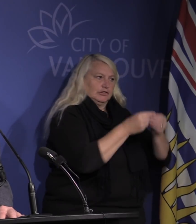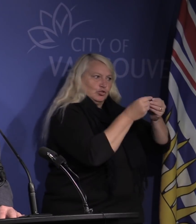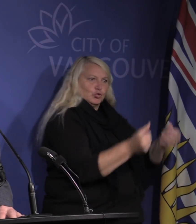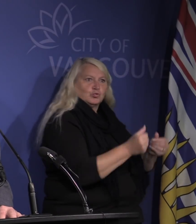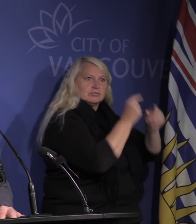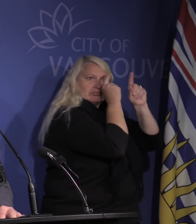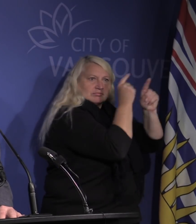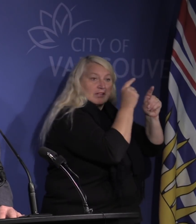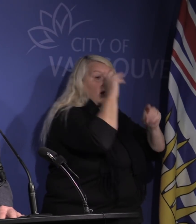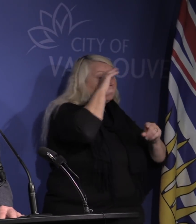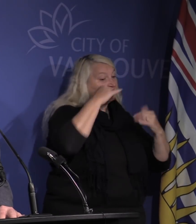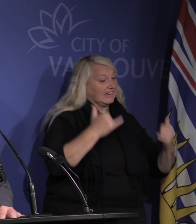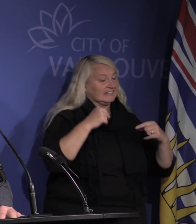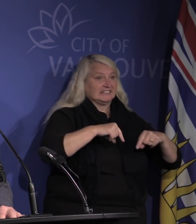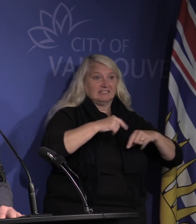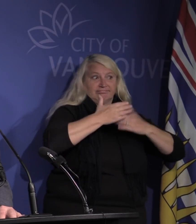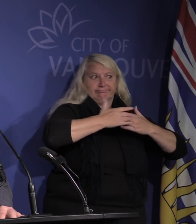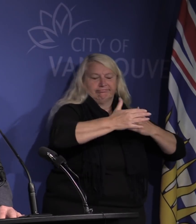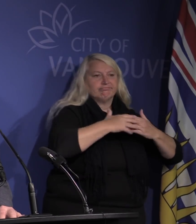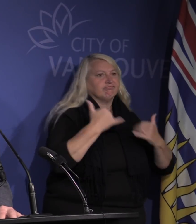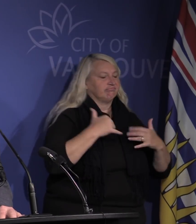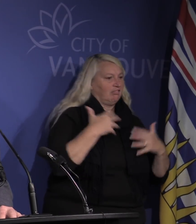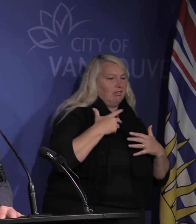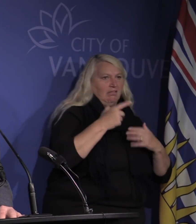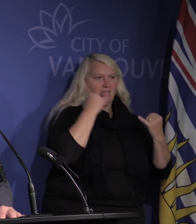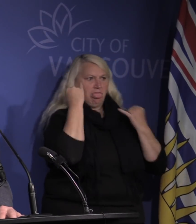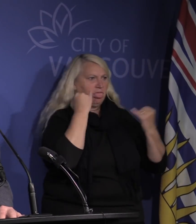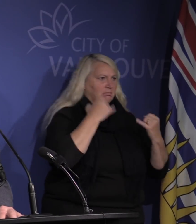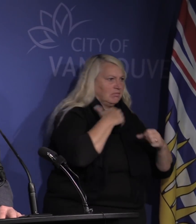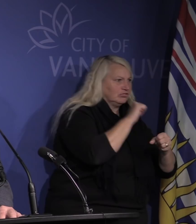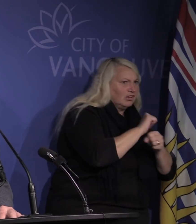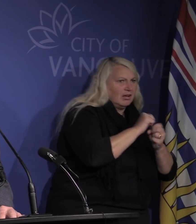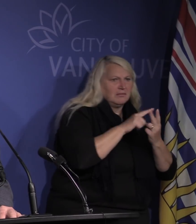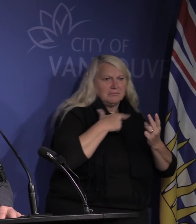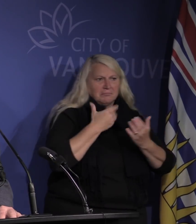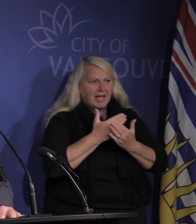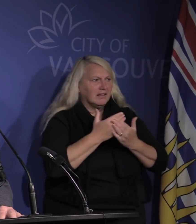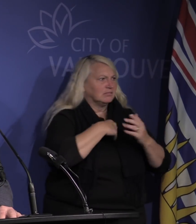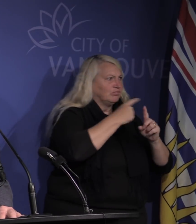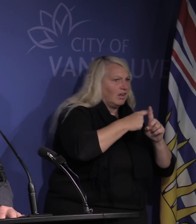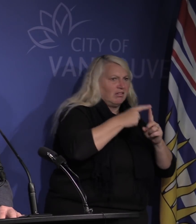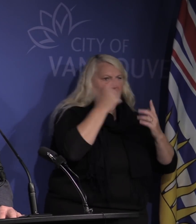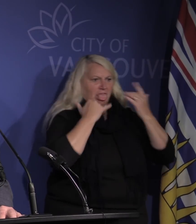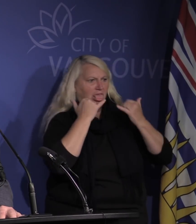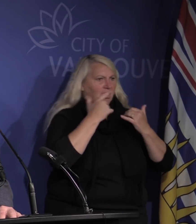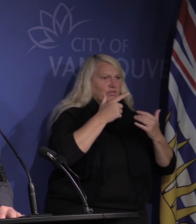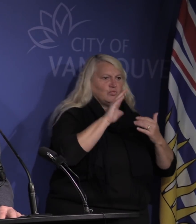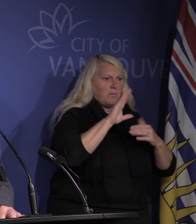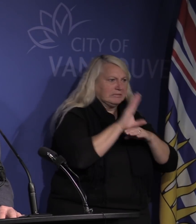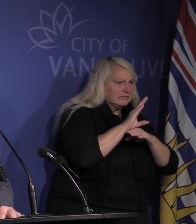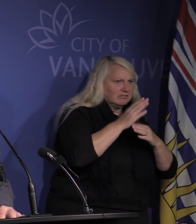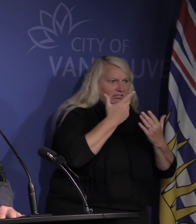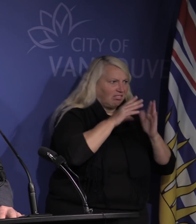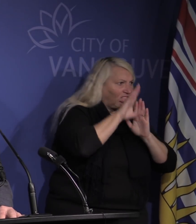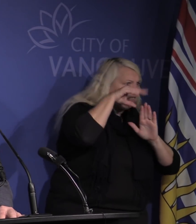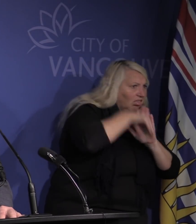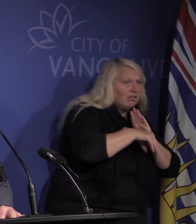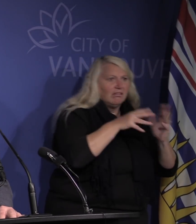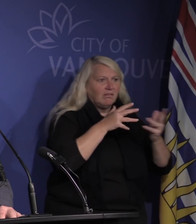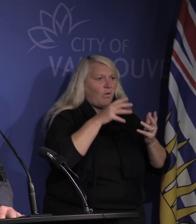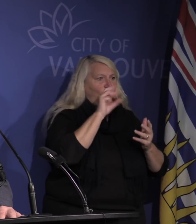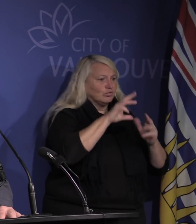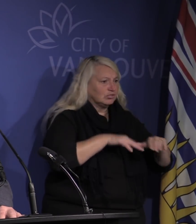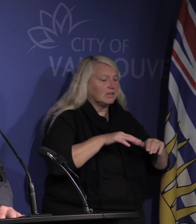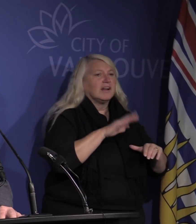scary times, and I know you might be unsure about your job, your paycheck, your rent, the future of your business. or the care of your